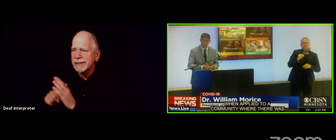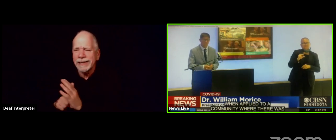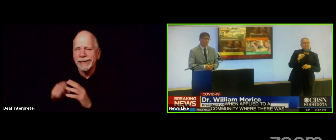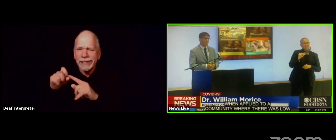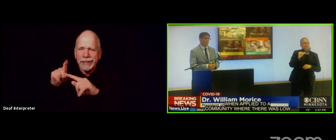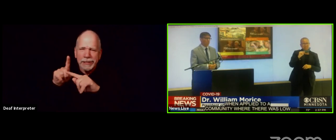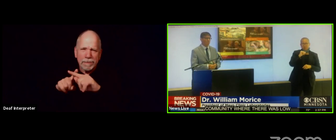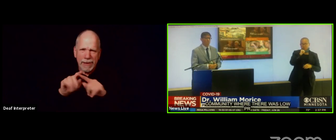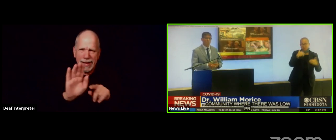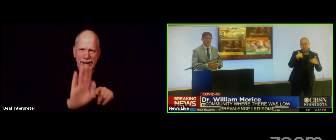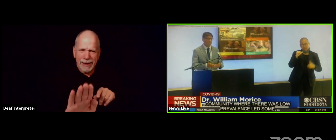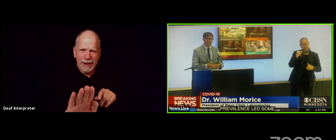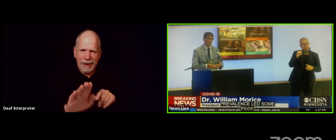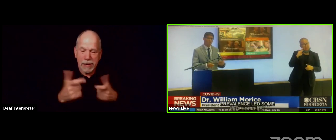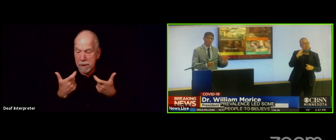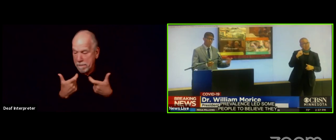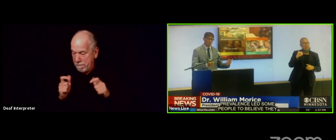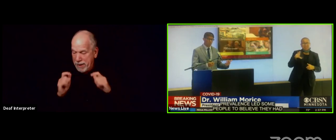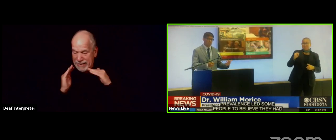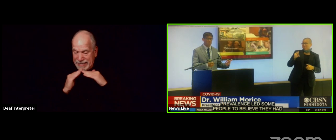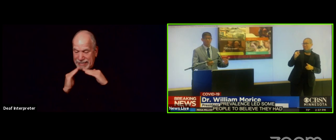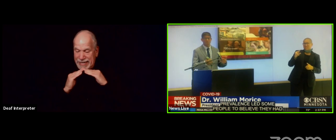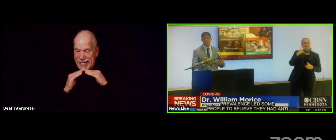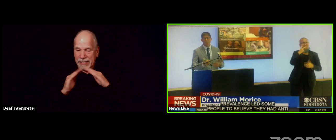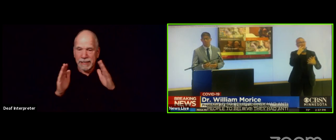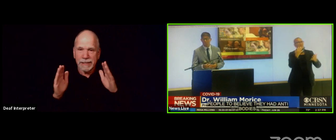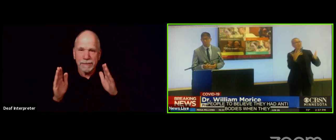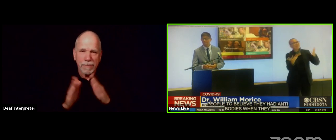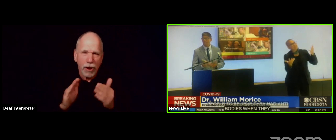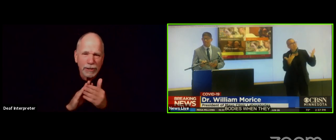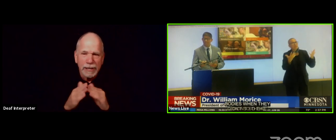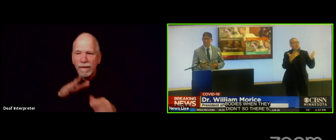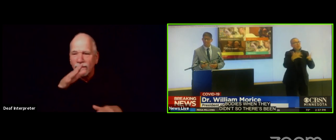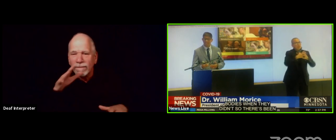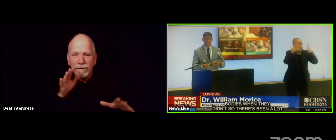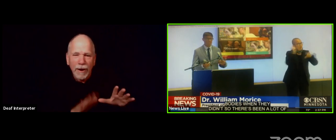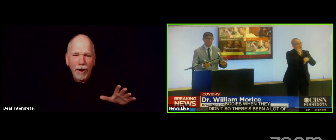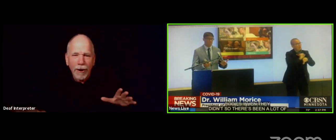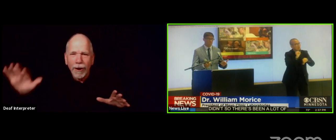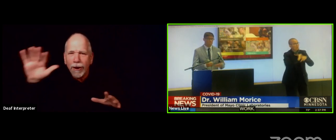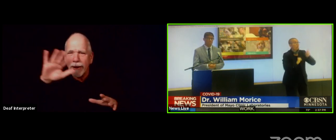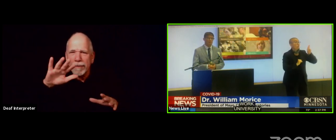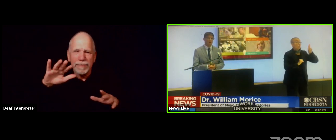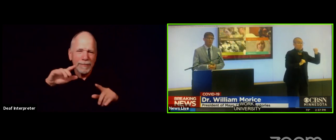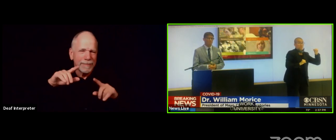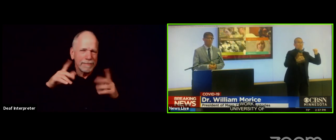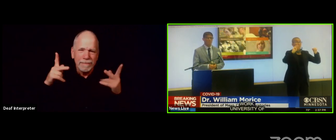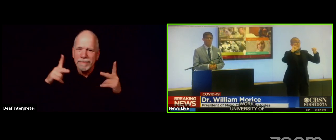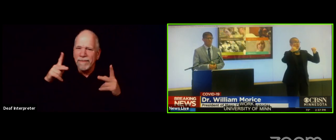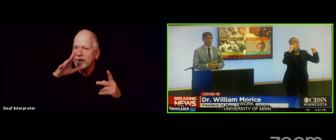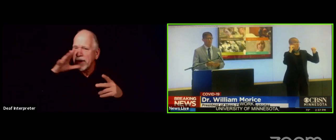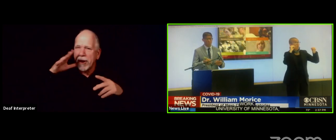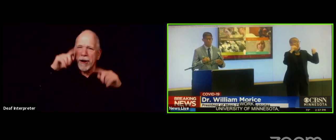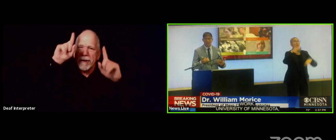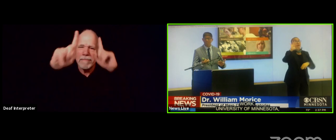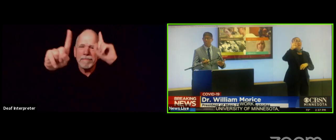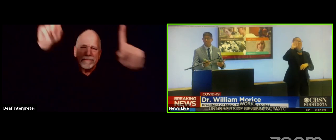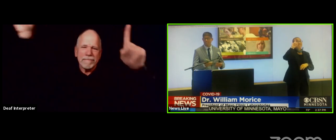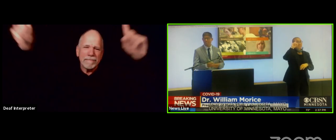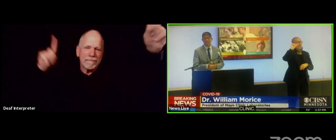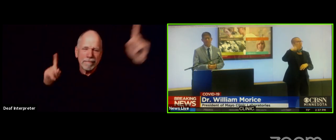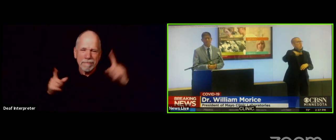didn't. So there's been a lot of work, the University of Minnesota, Mayo Clinic, the FDA, industries, and so now